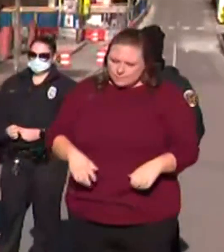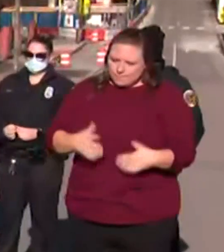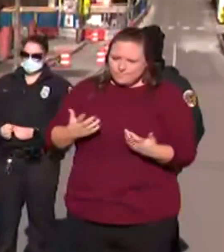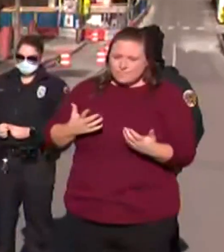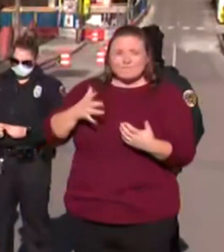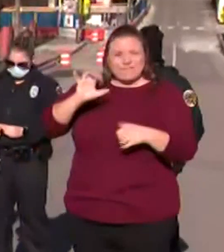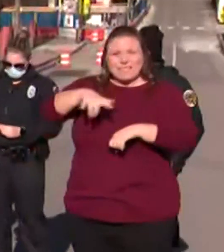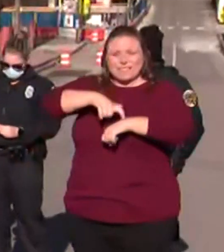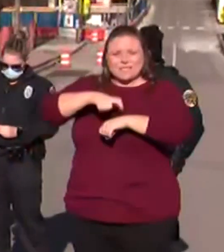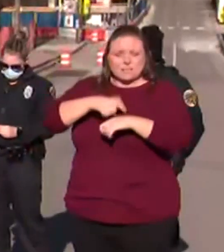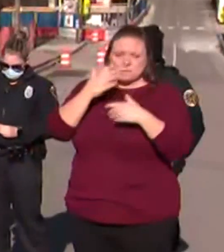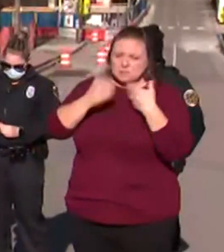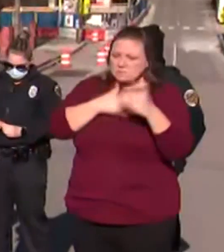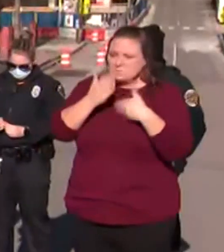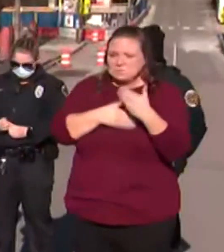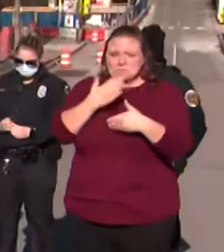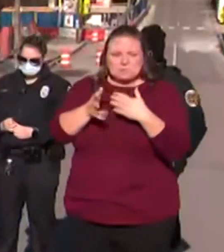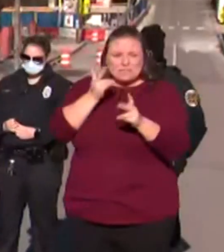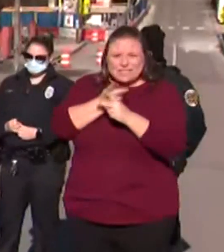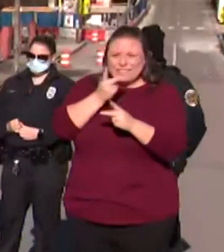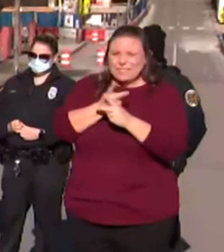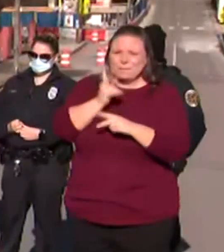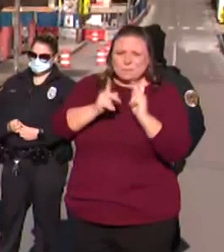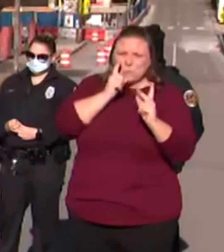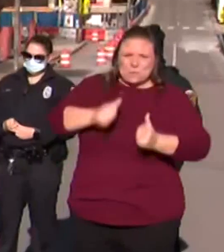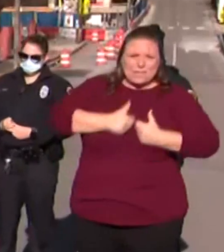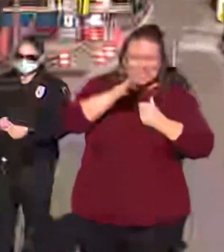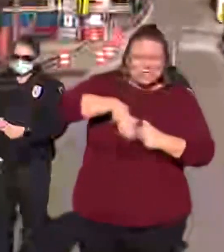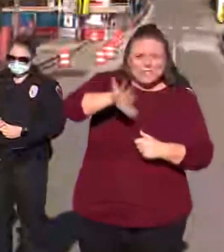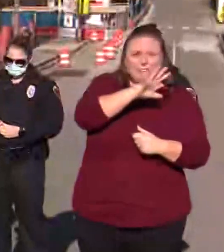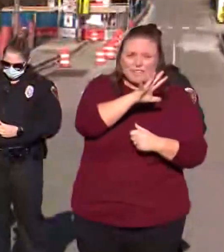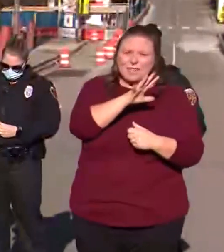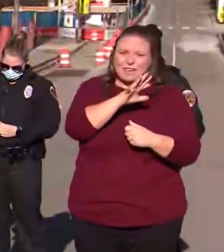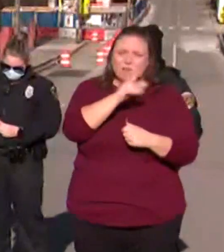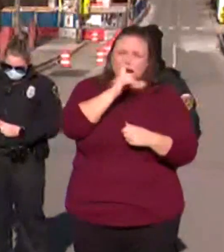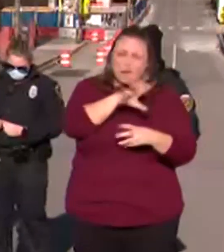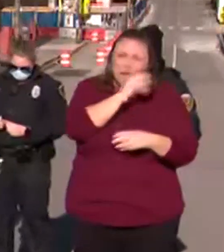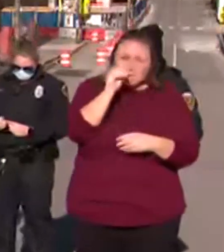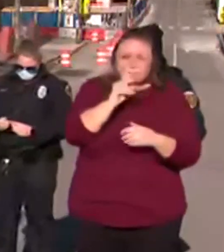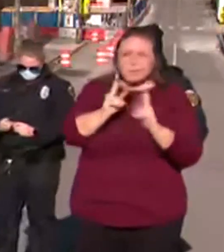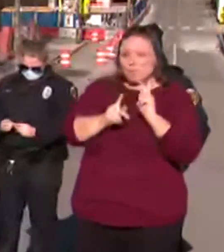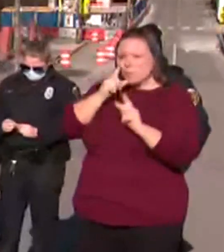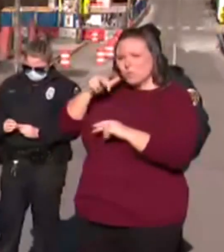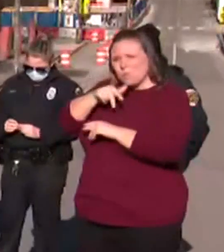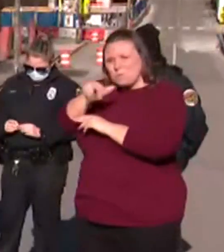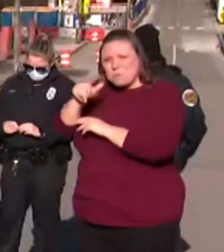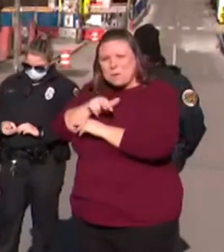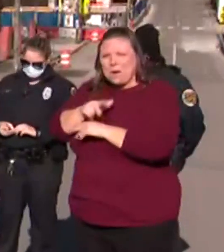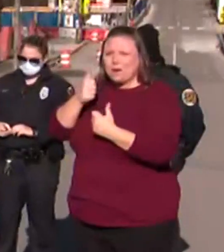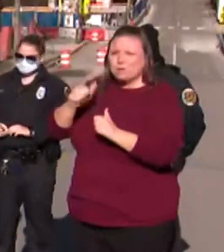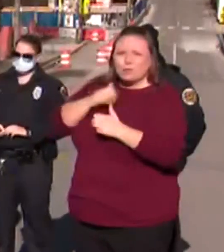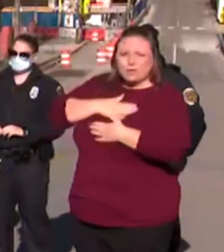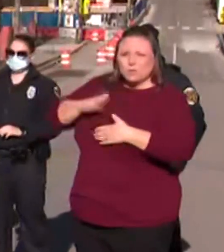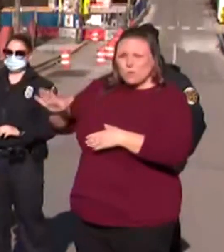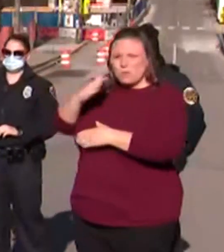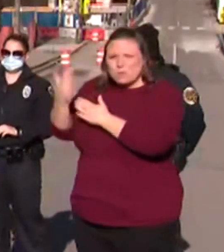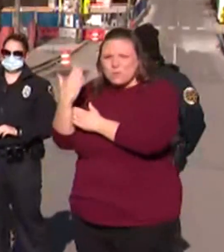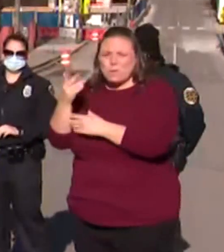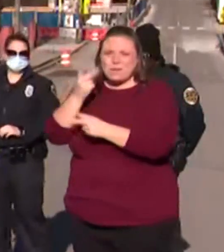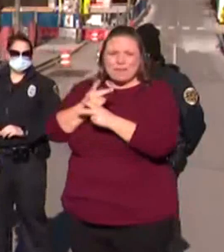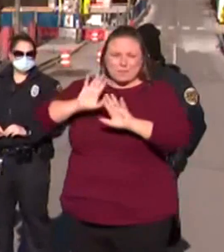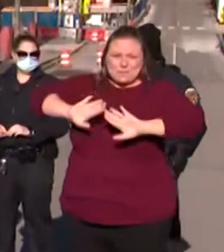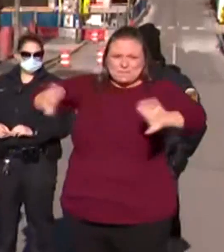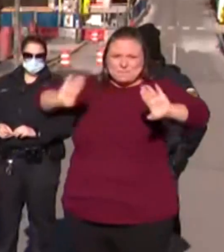time keeping residents that had come outside, as well as pedestrians that were just trying to enjoy their morning, keeping them away